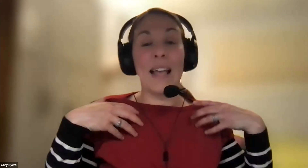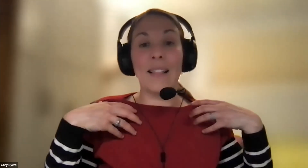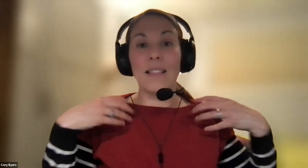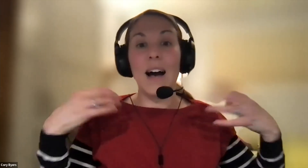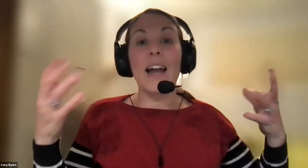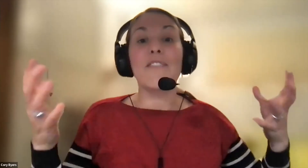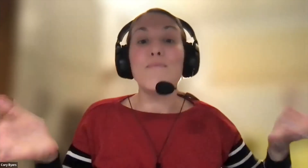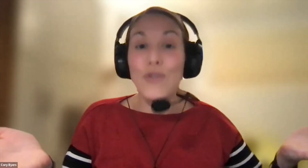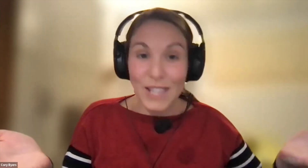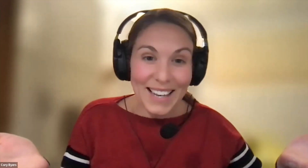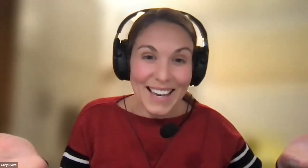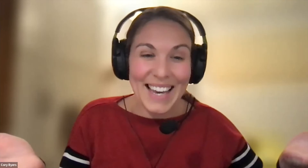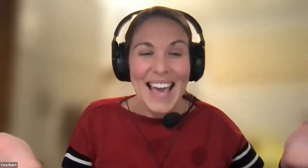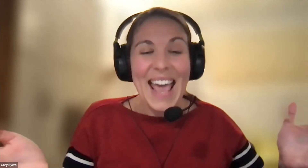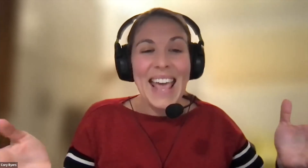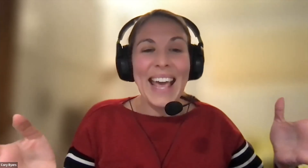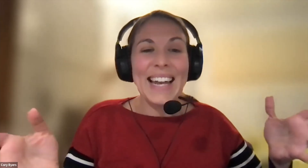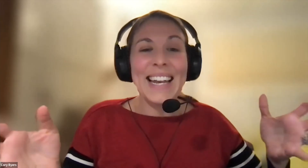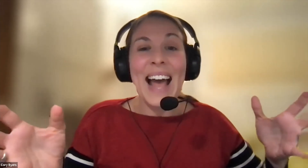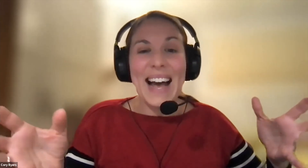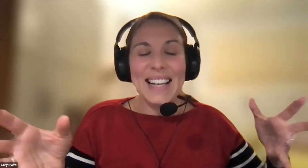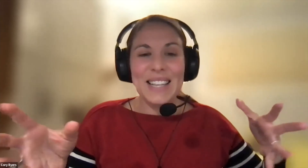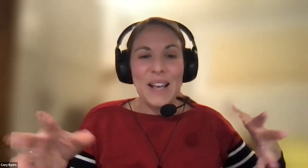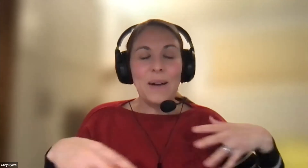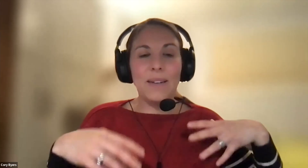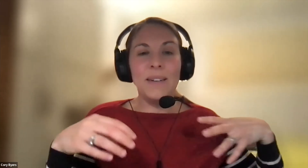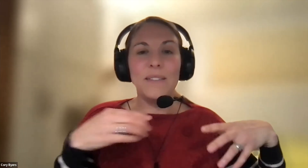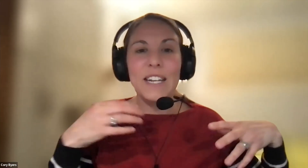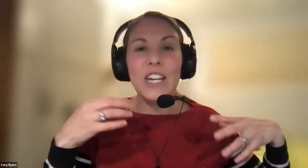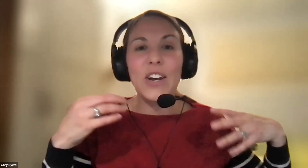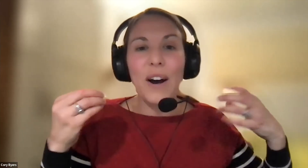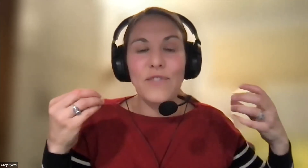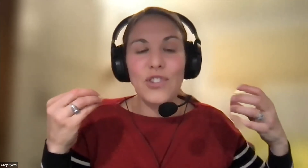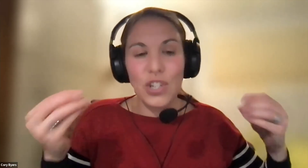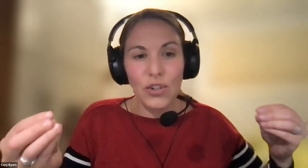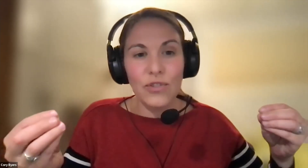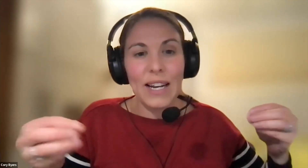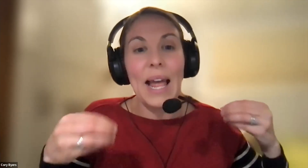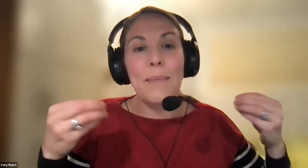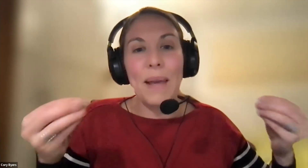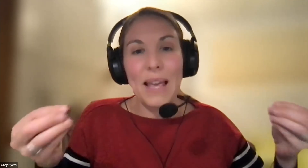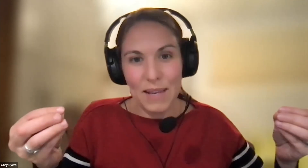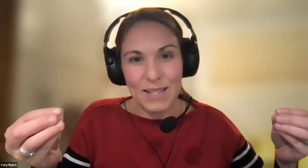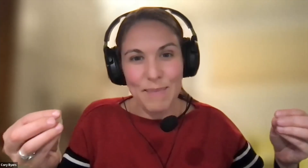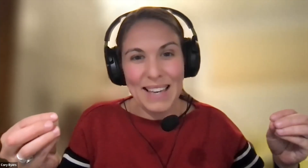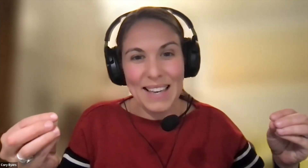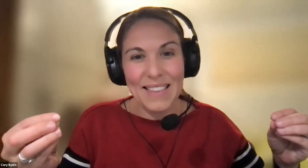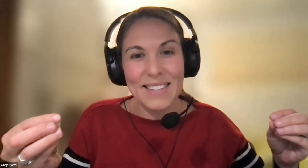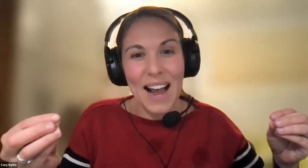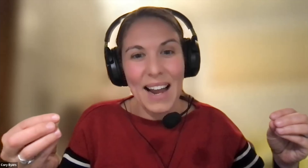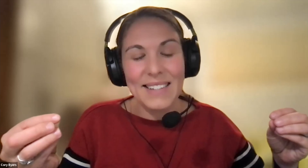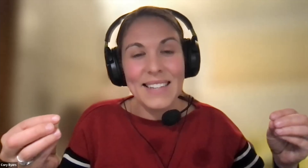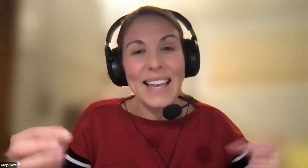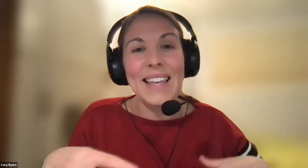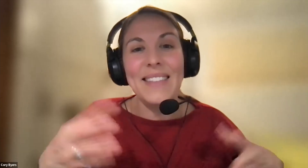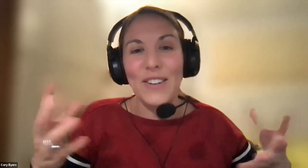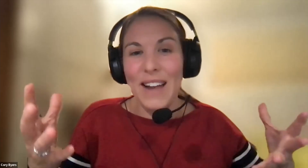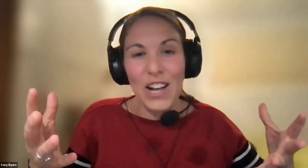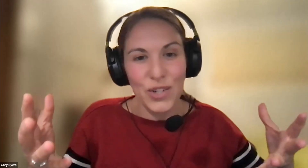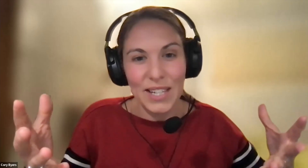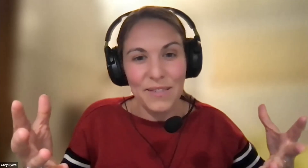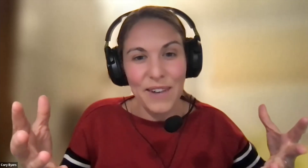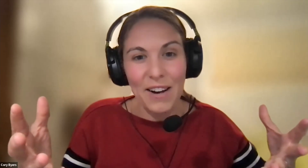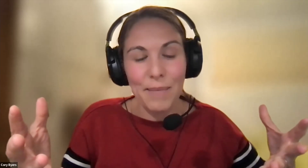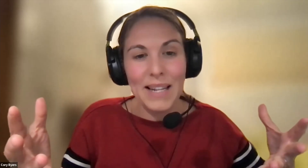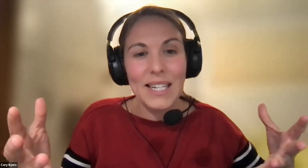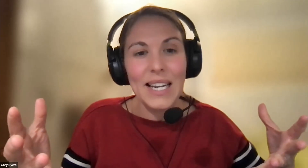has a lot of music, and it has video of children and babies making the signs in their